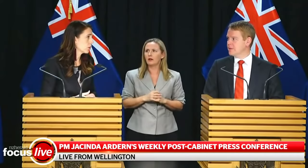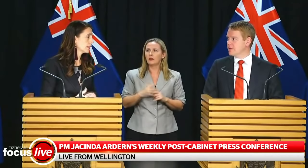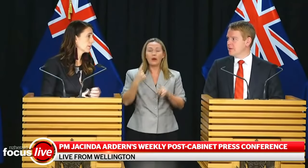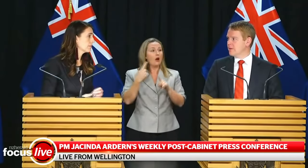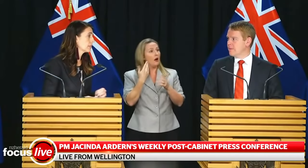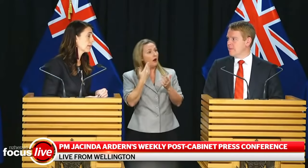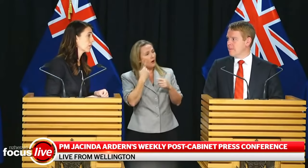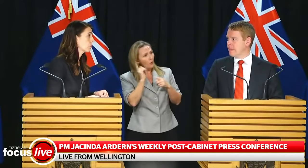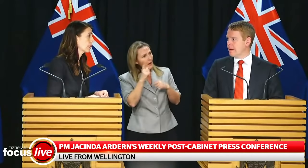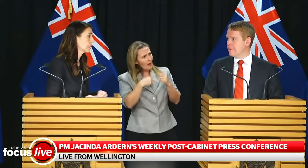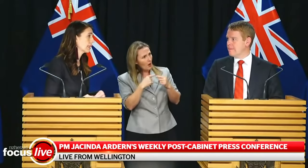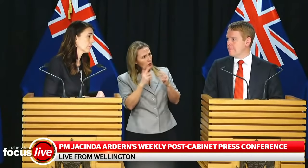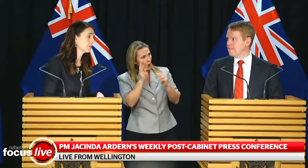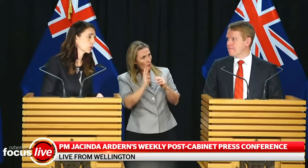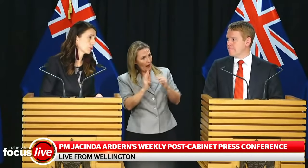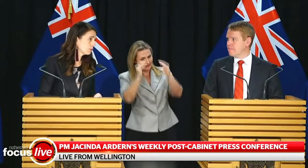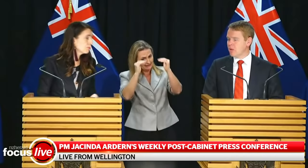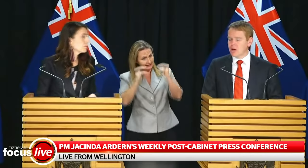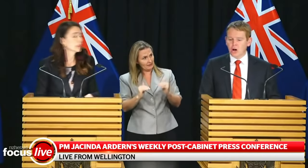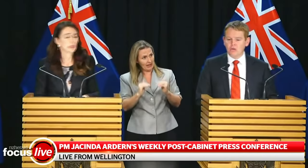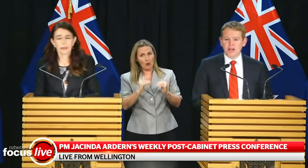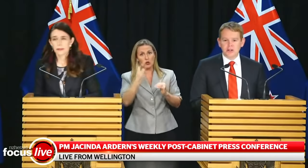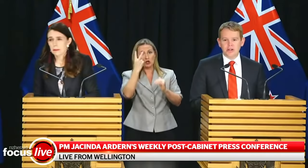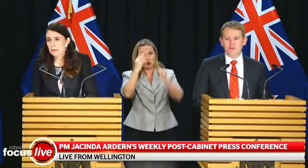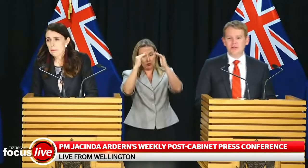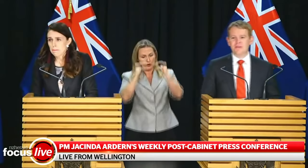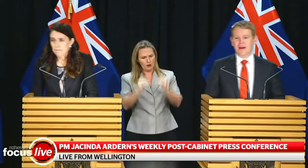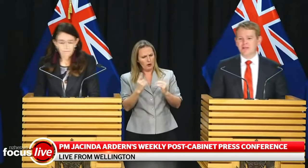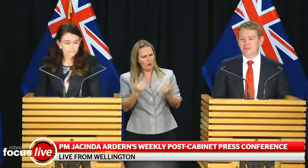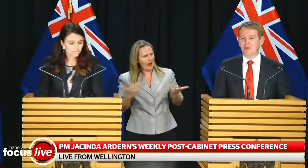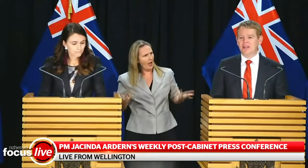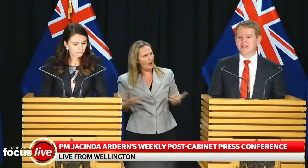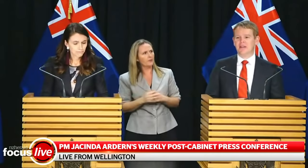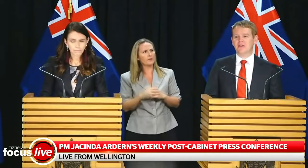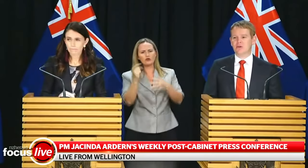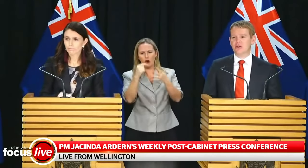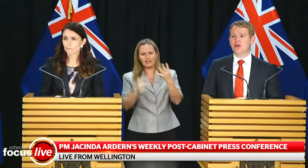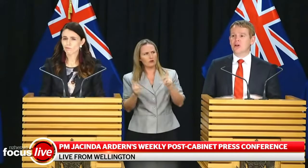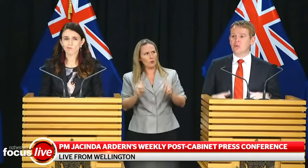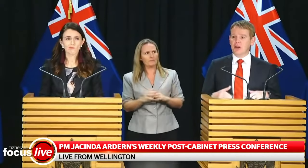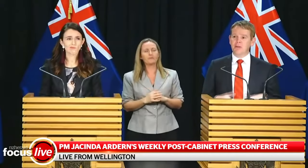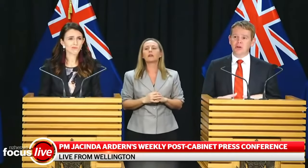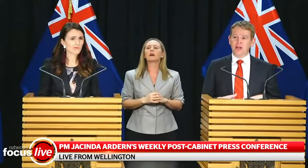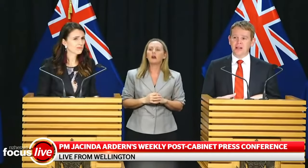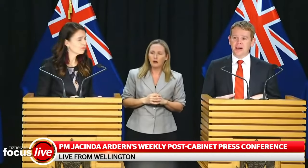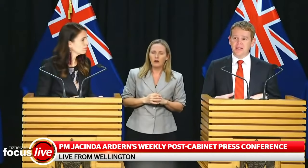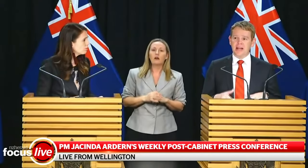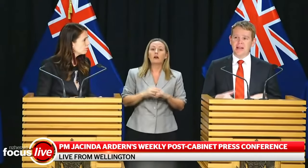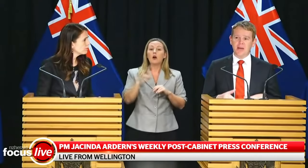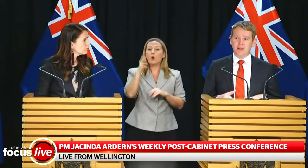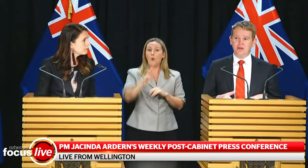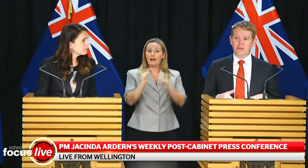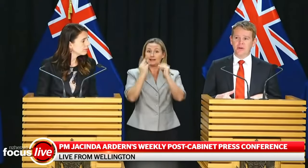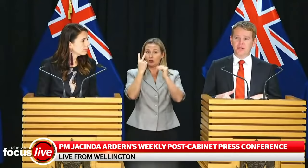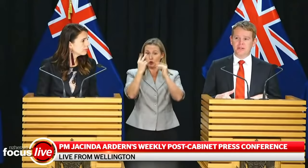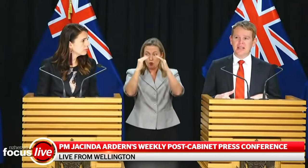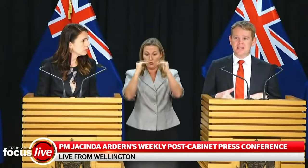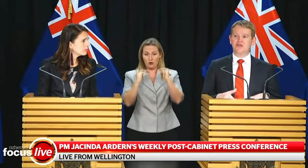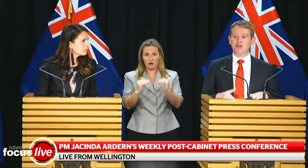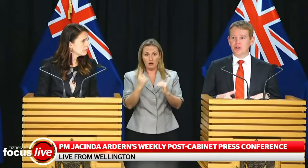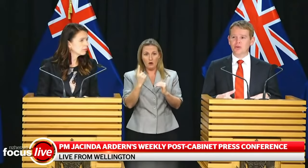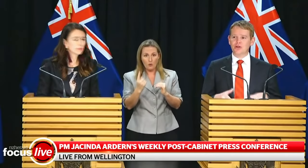the criteria for stepping out of Wellington out of level 2. Oh, right. So in terms of stepping Wellington out of level 2, we're going to be looking at exactly how many of